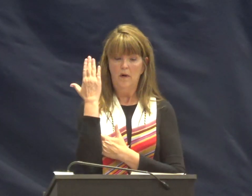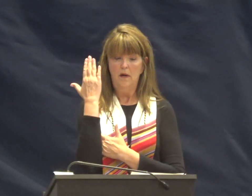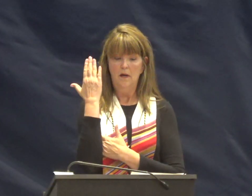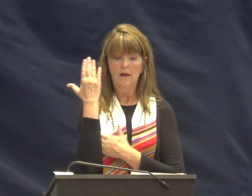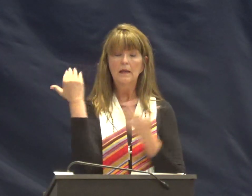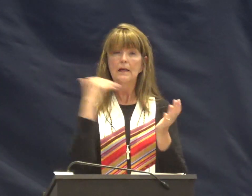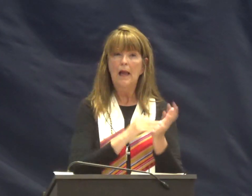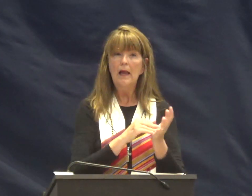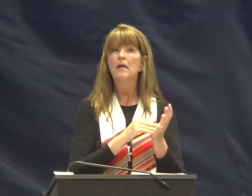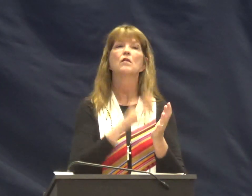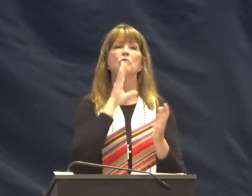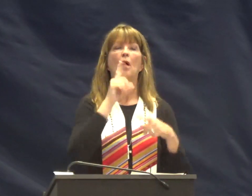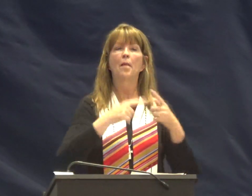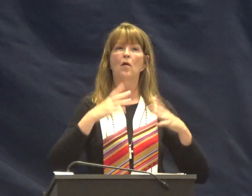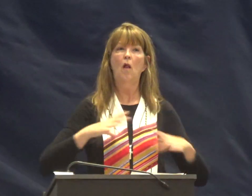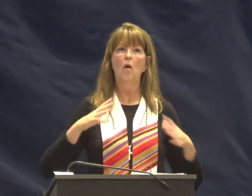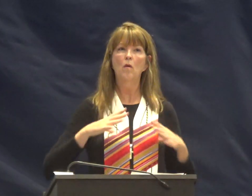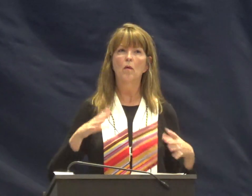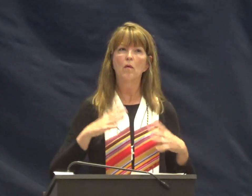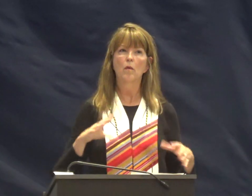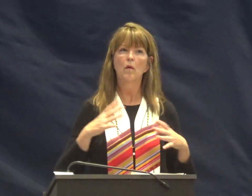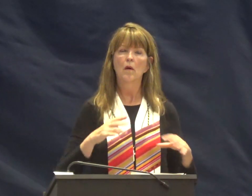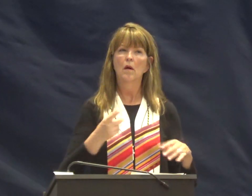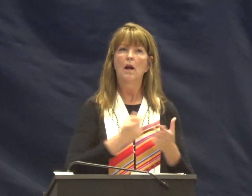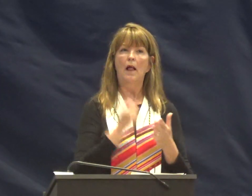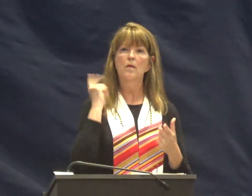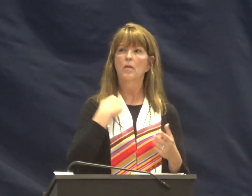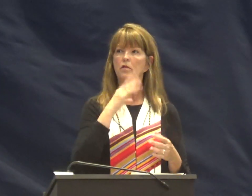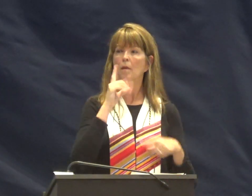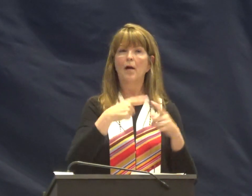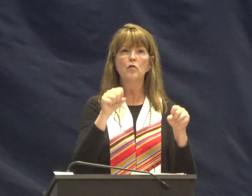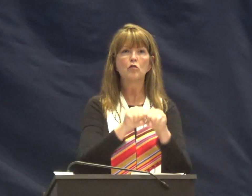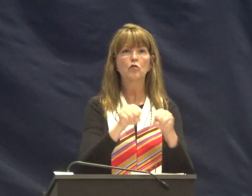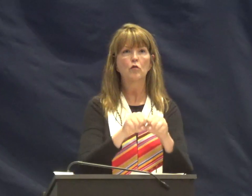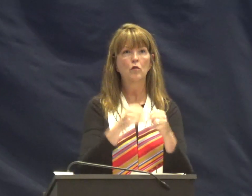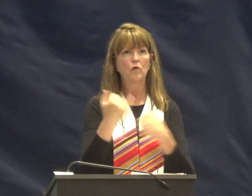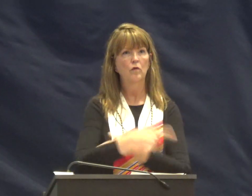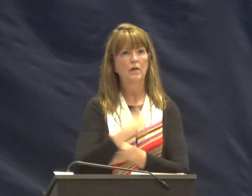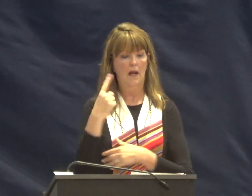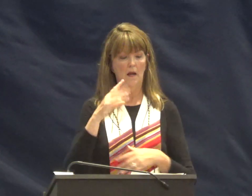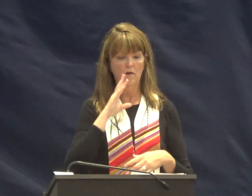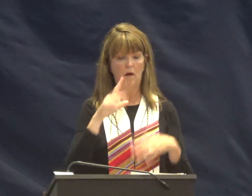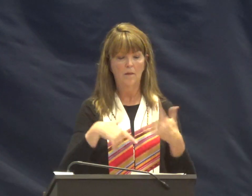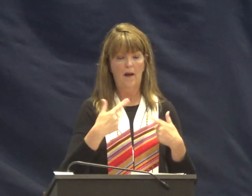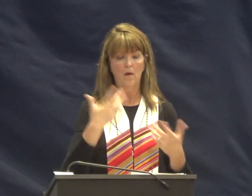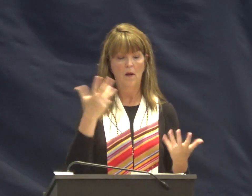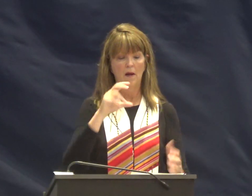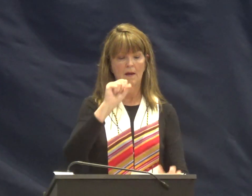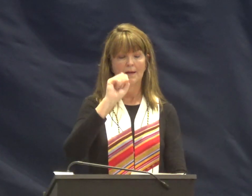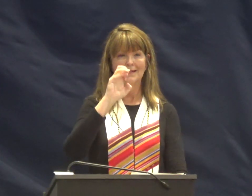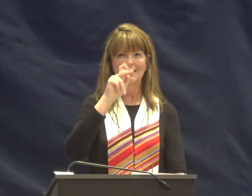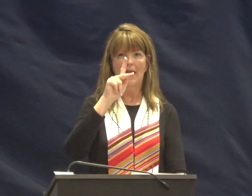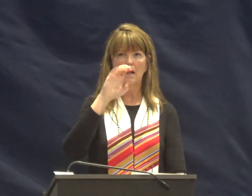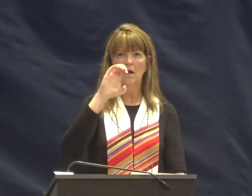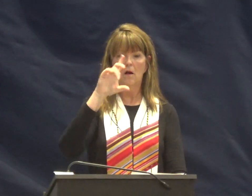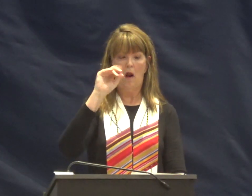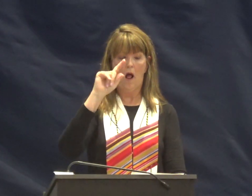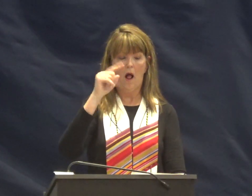In the scripture this morning, once again, they're talking about clothing. Last week, they talked about shoes and sandals.